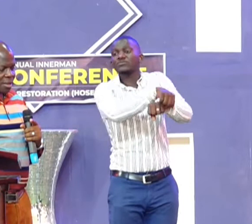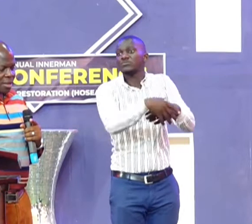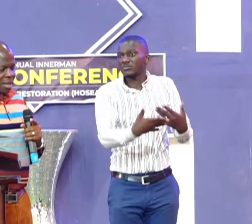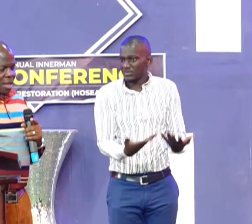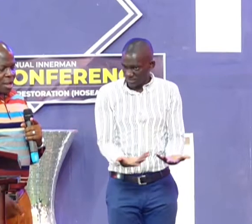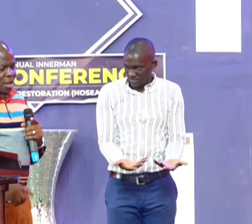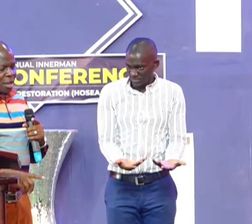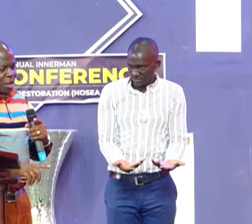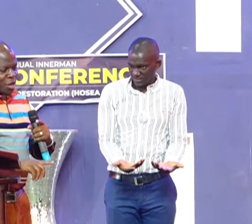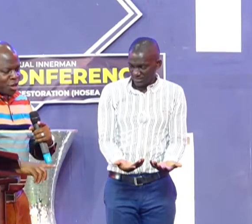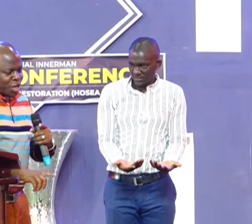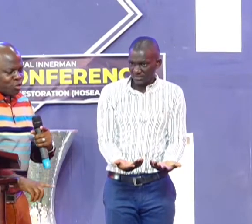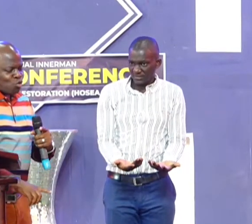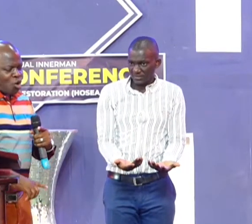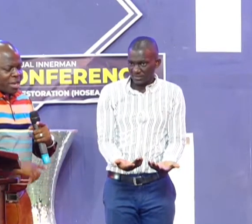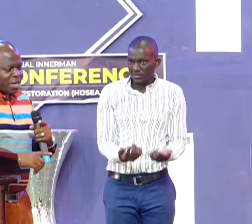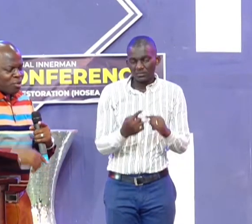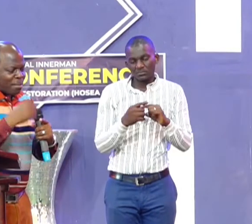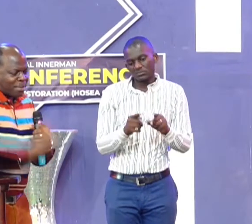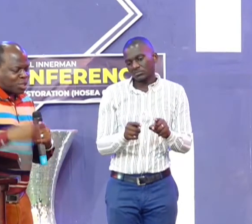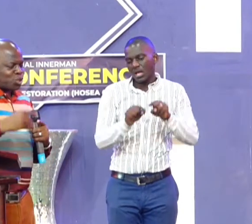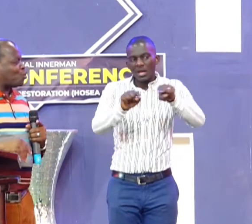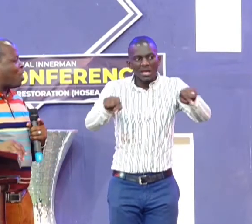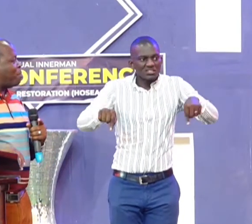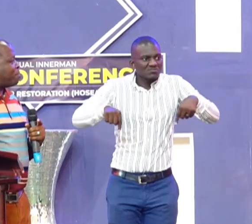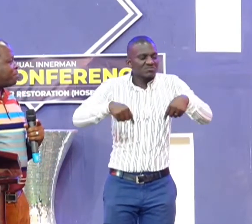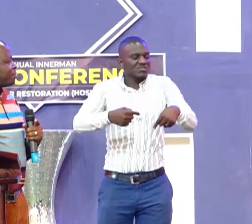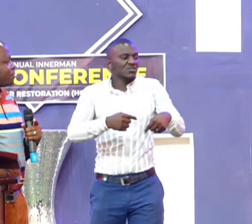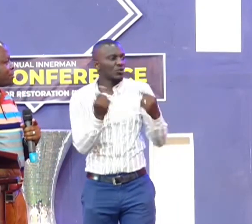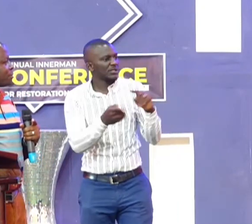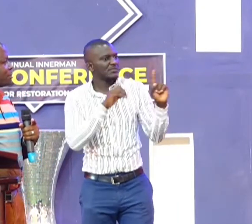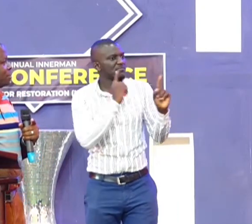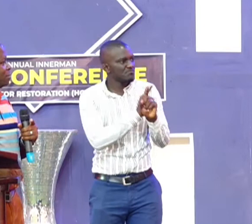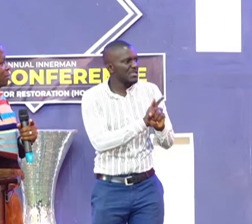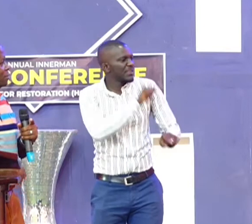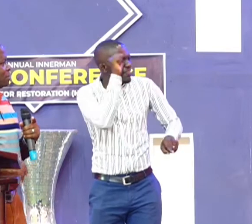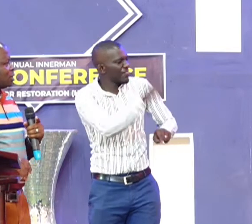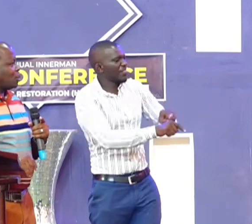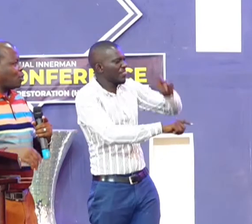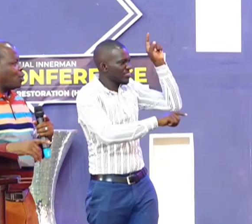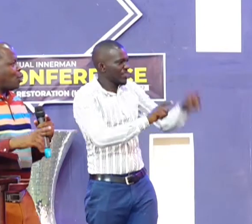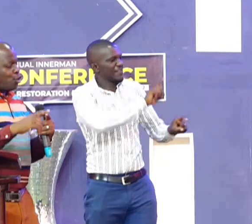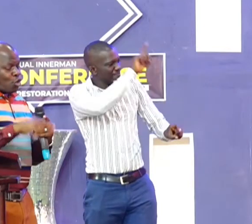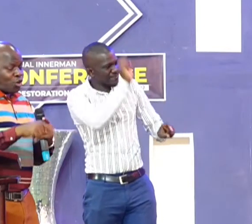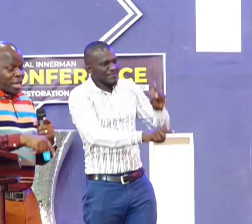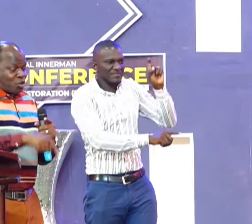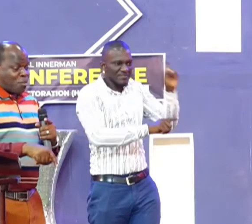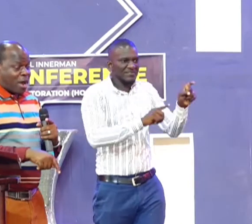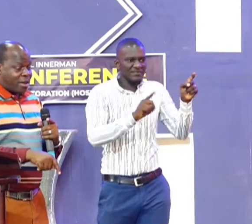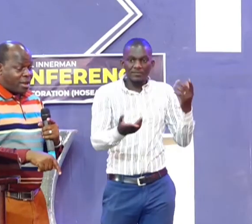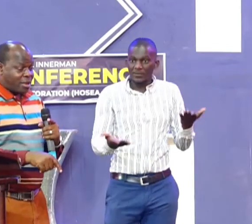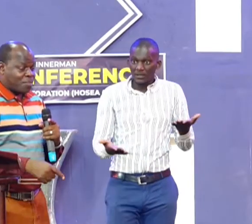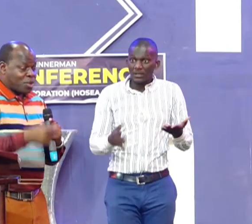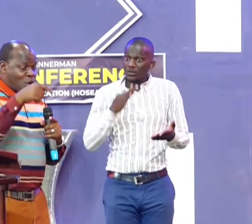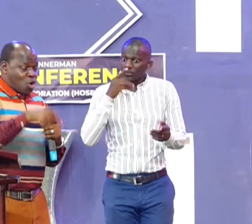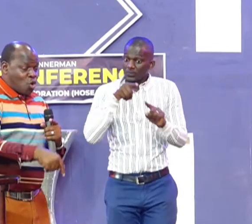things they would have skipped. Ne twogera nabo nga bamaze kukigwamu. But we only speak to them when they land into it. N'oyogera n'omwana.